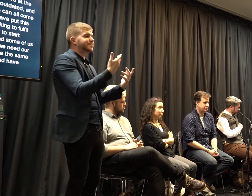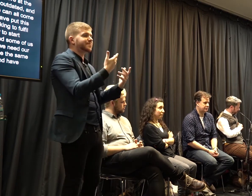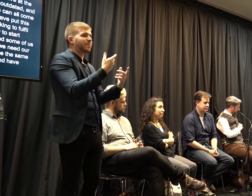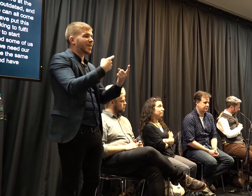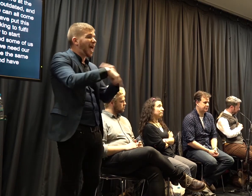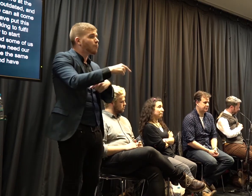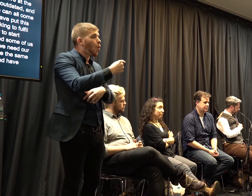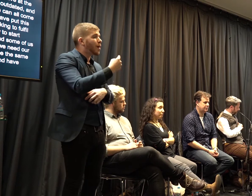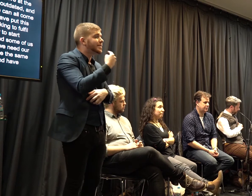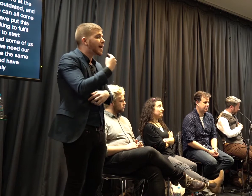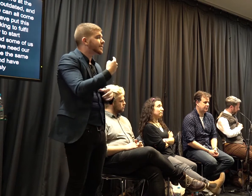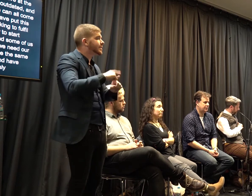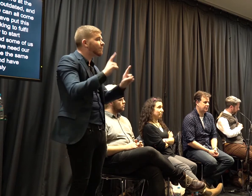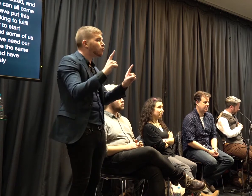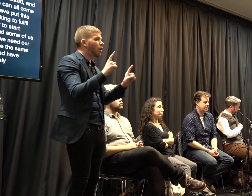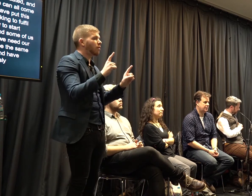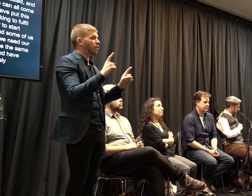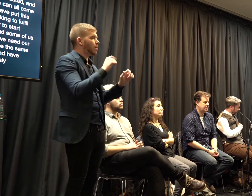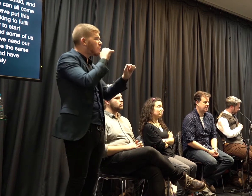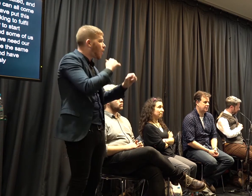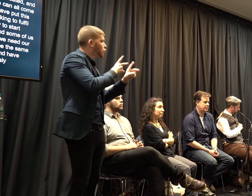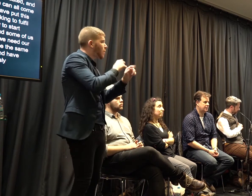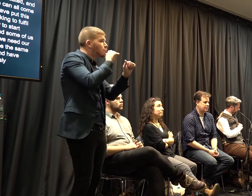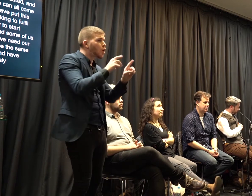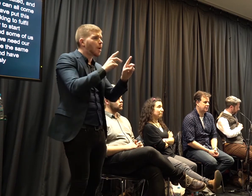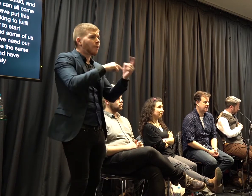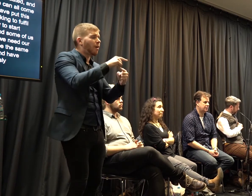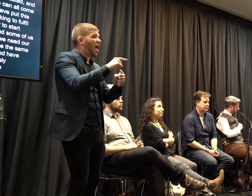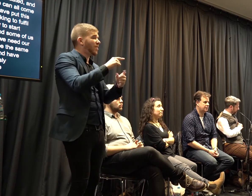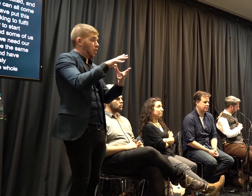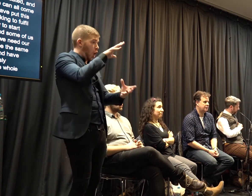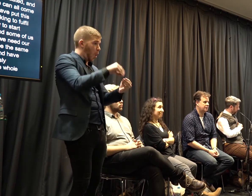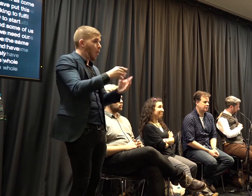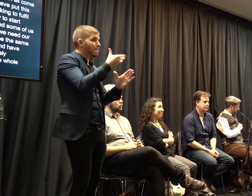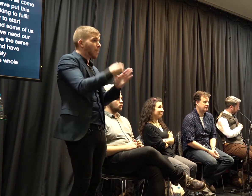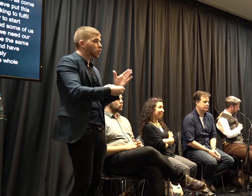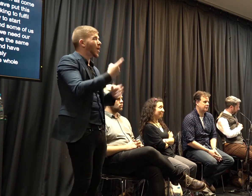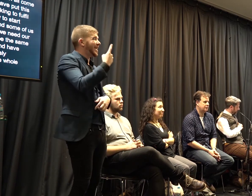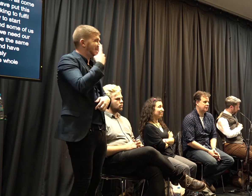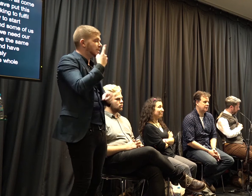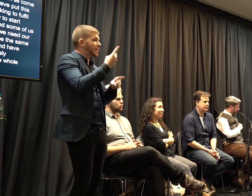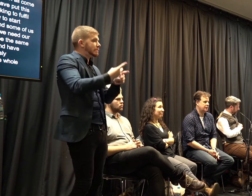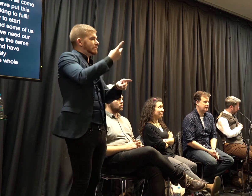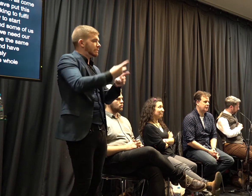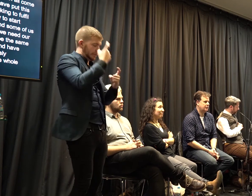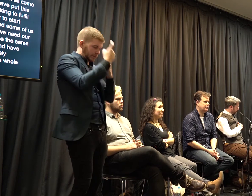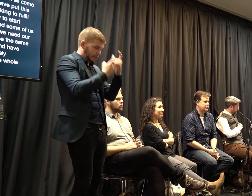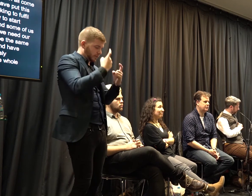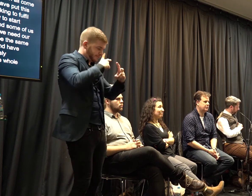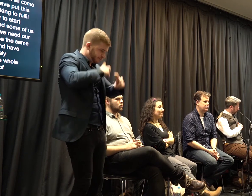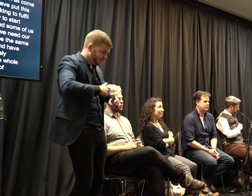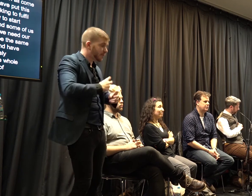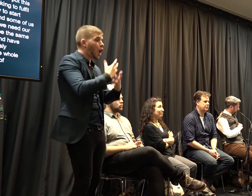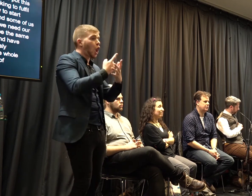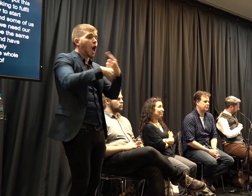everybody's taste is different, and, I think the whole model needs to be relooked at. I think a lot of interpreters will not do it, and then